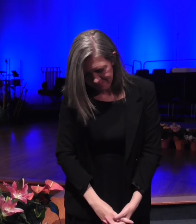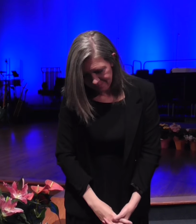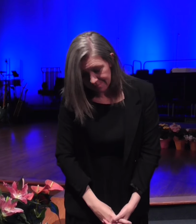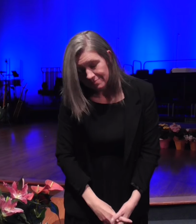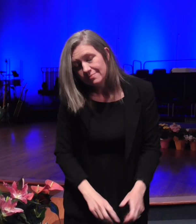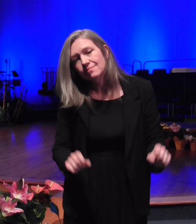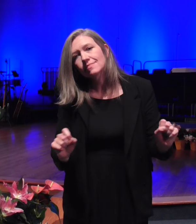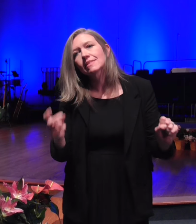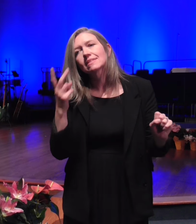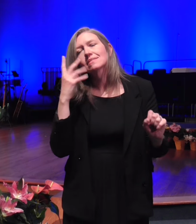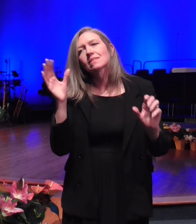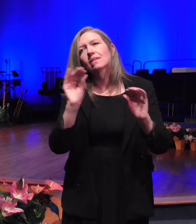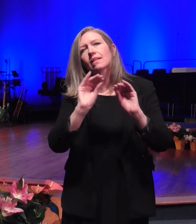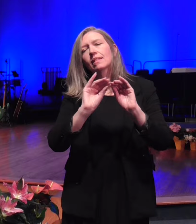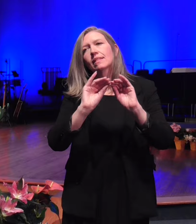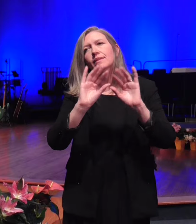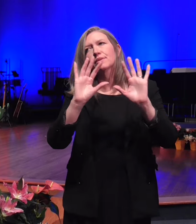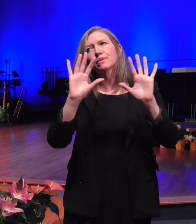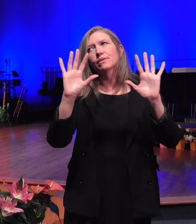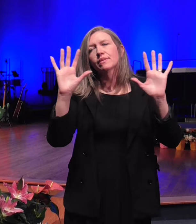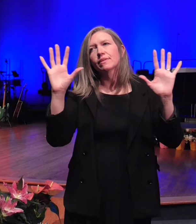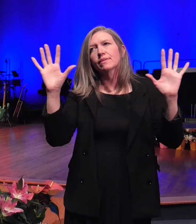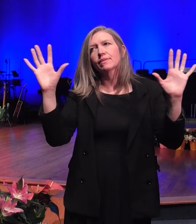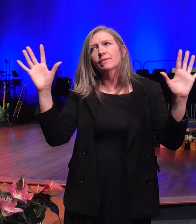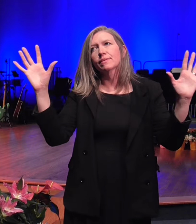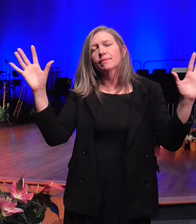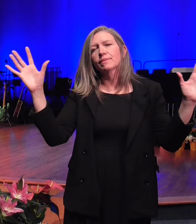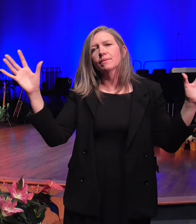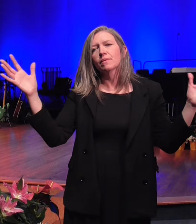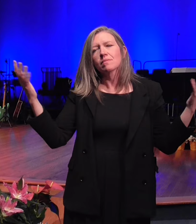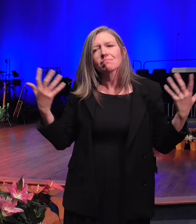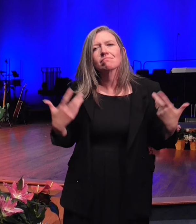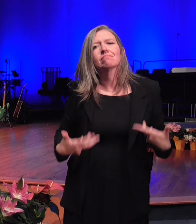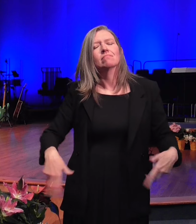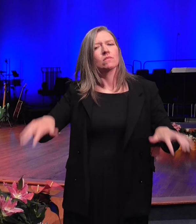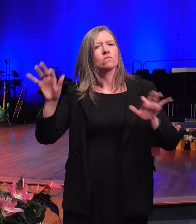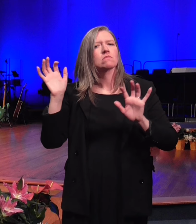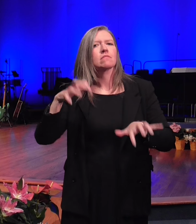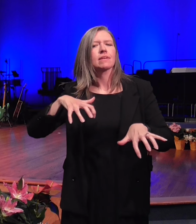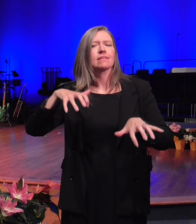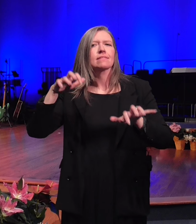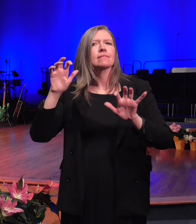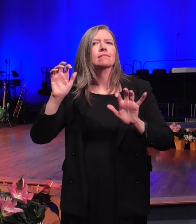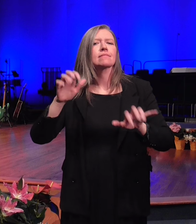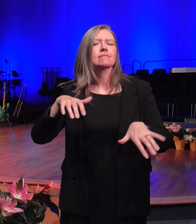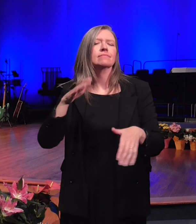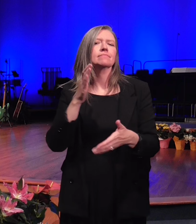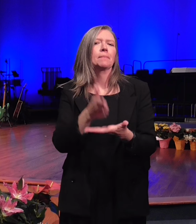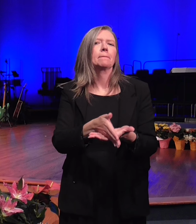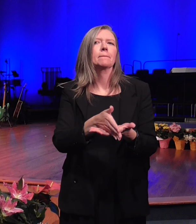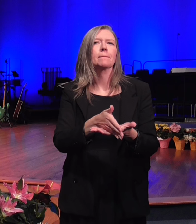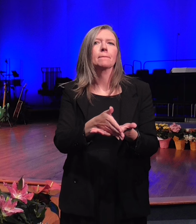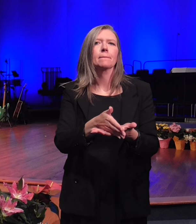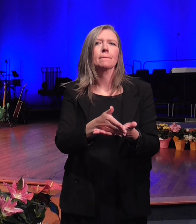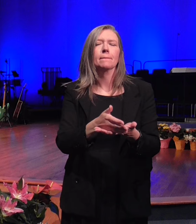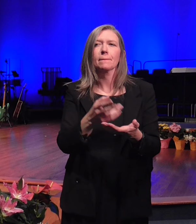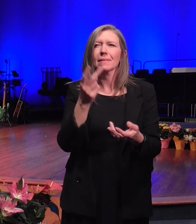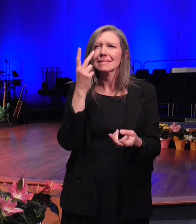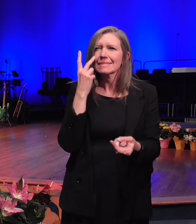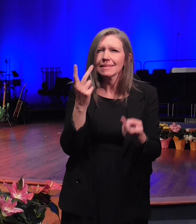I can see clearly now, the rain is gone. I can see